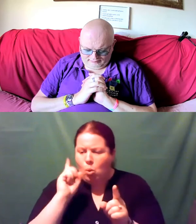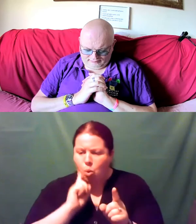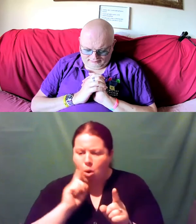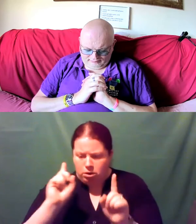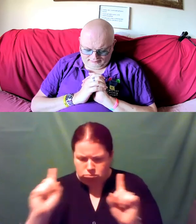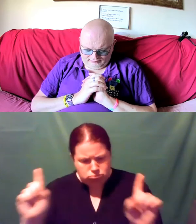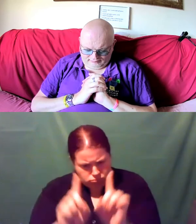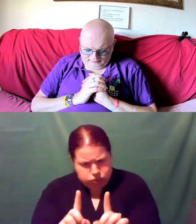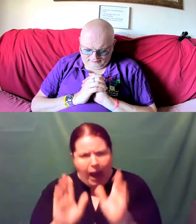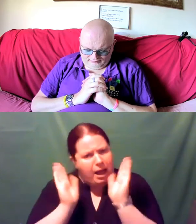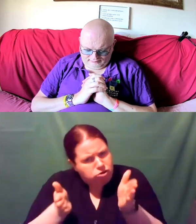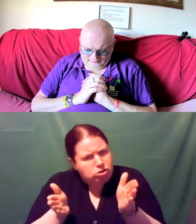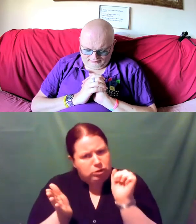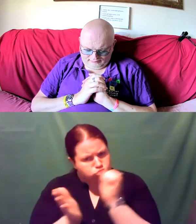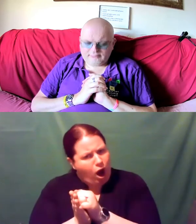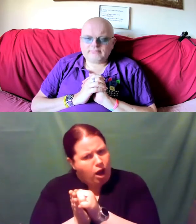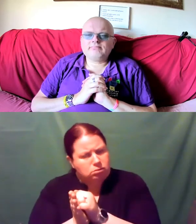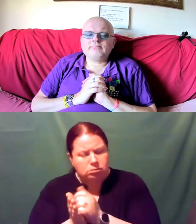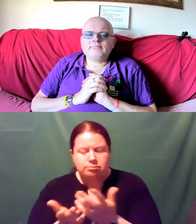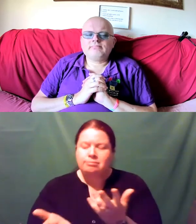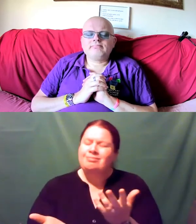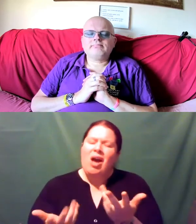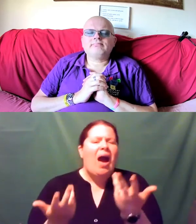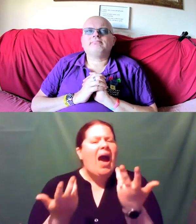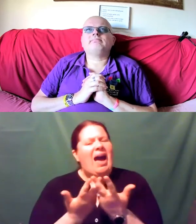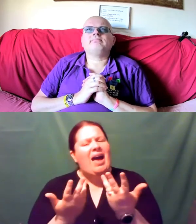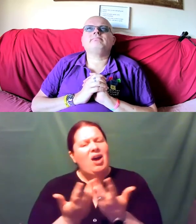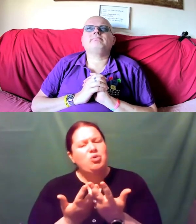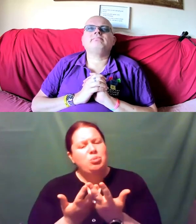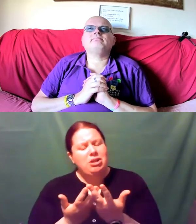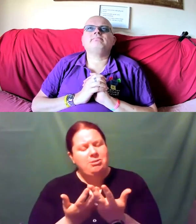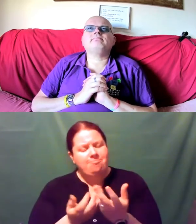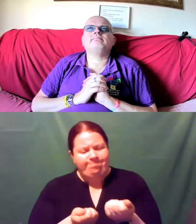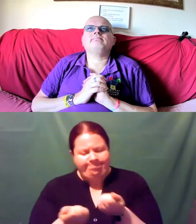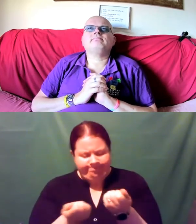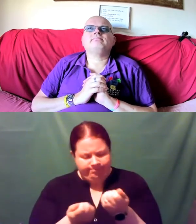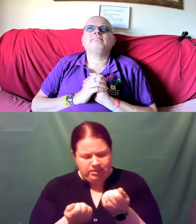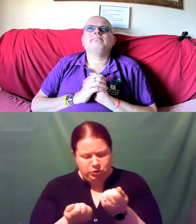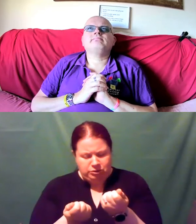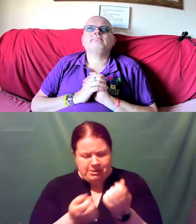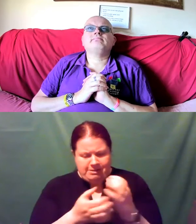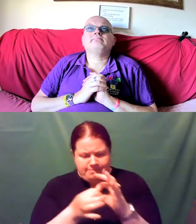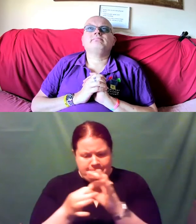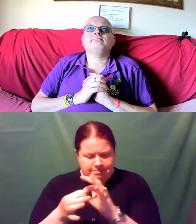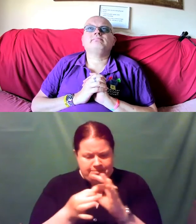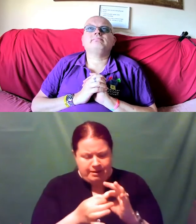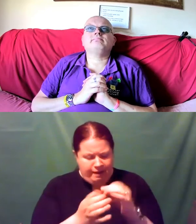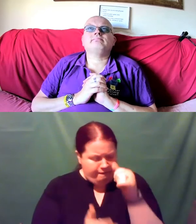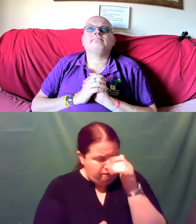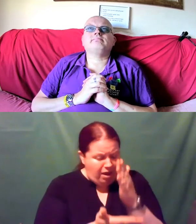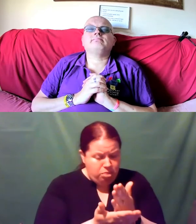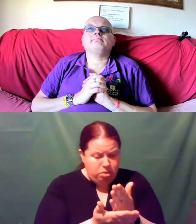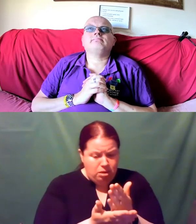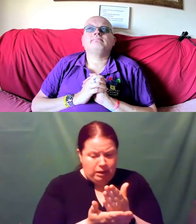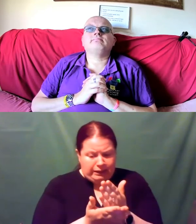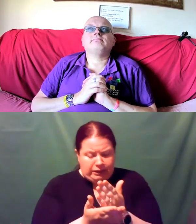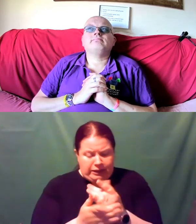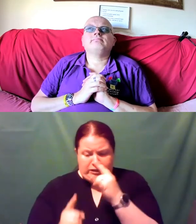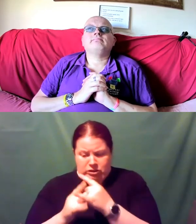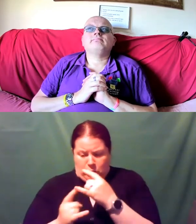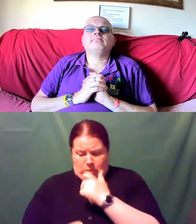right context for this. So how do you reconcile your faith and your sexuality when sometimes some people would see those two things